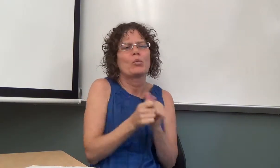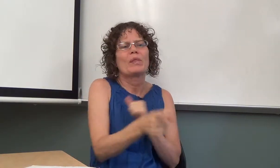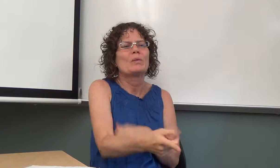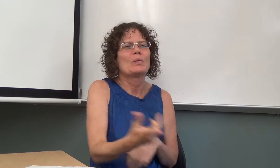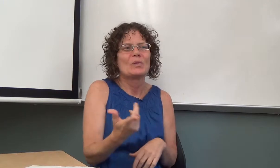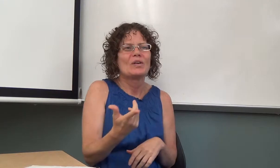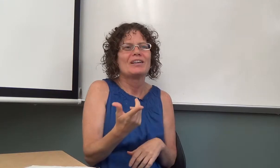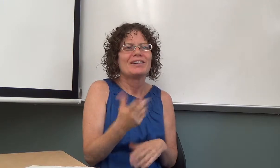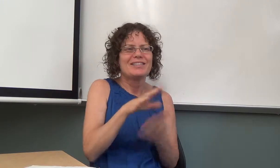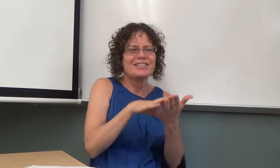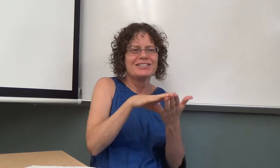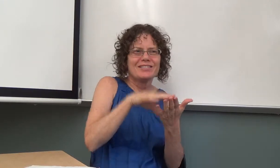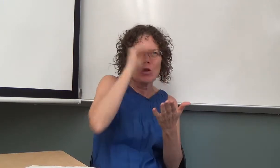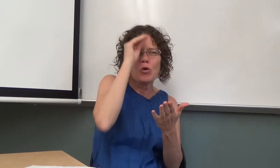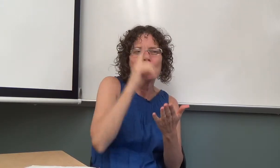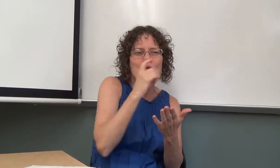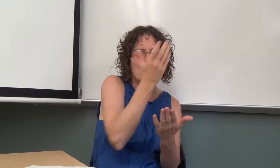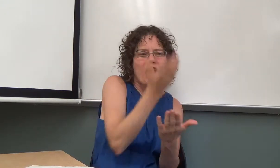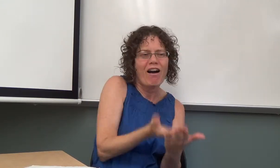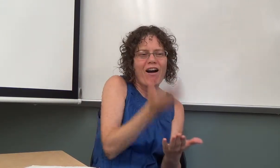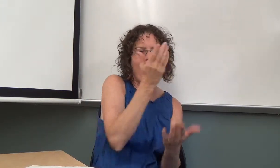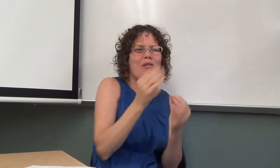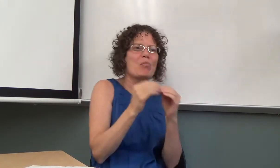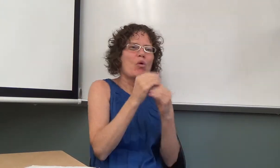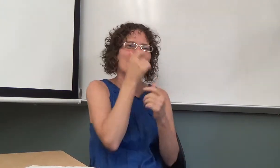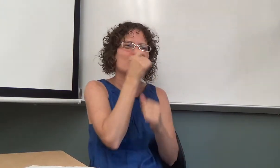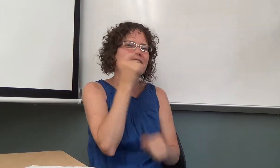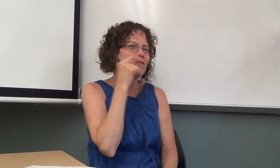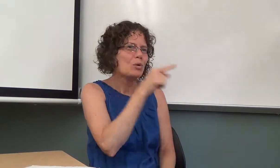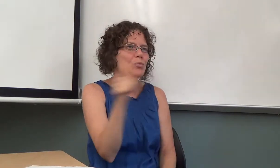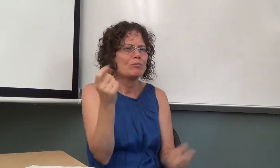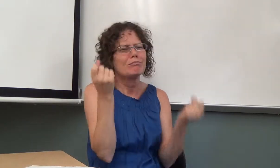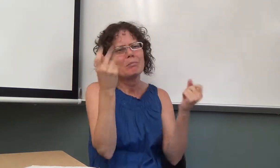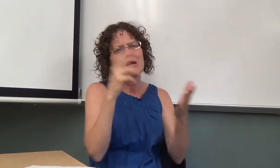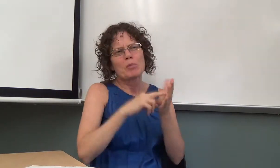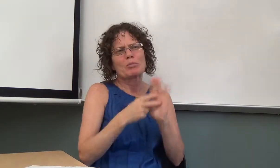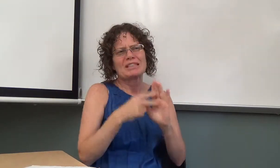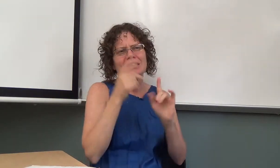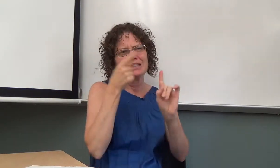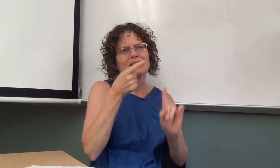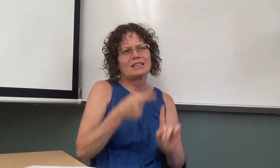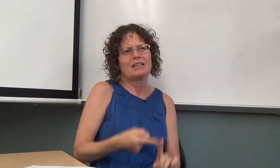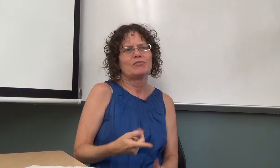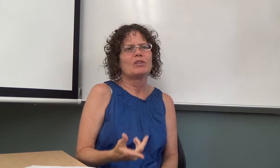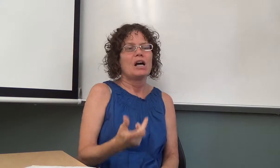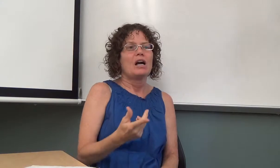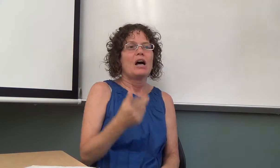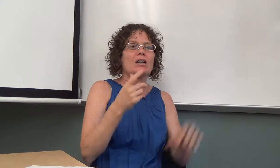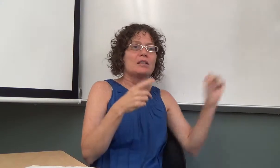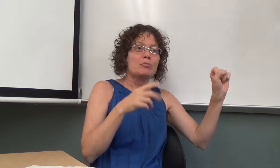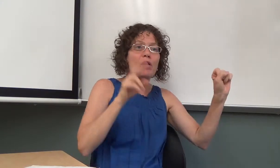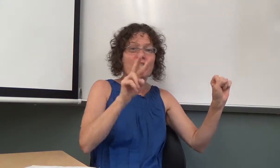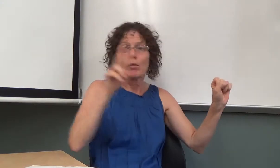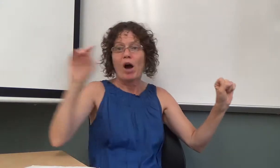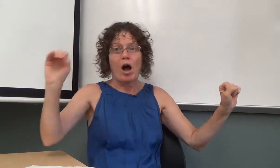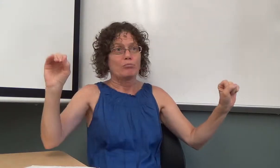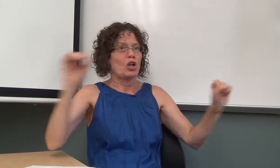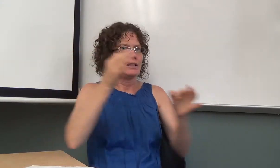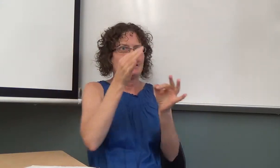make it more interesting for you too. Okay? So it's got lots of purposes. All right? So subjects, verbs, and objects. Who